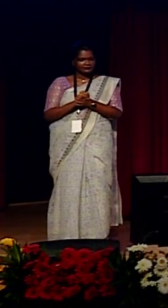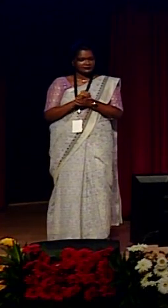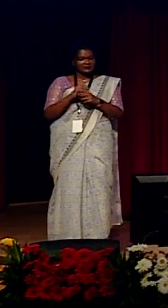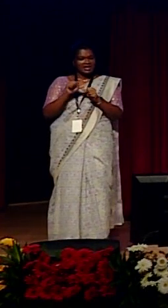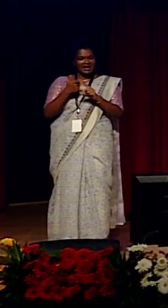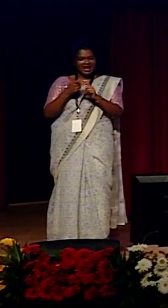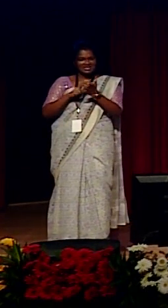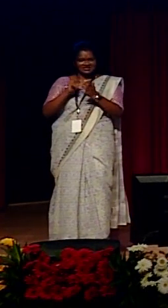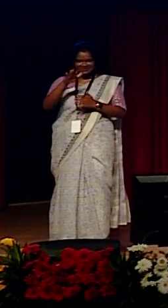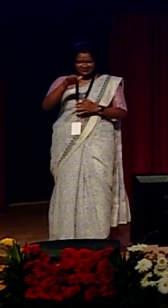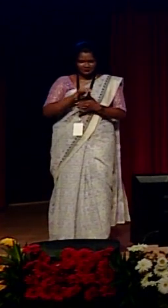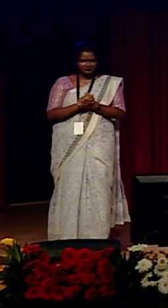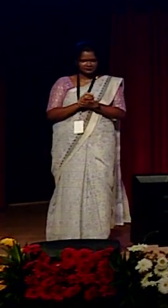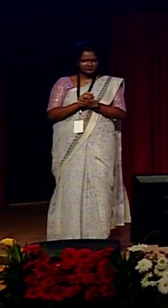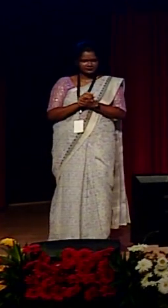Akanksha.